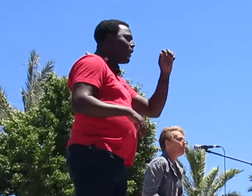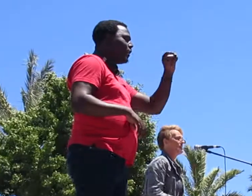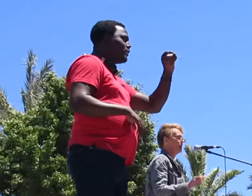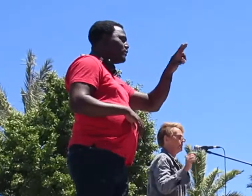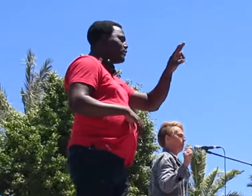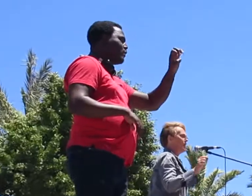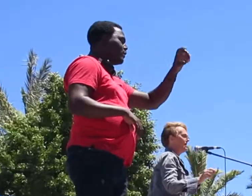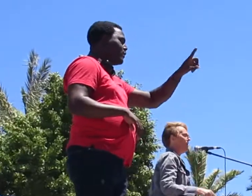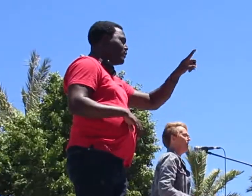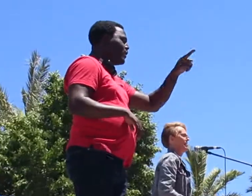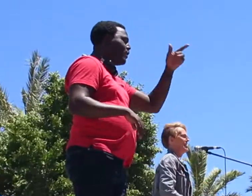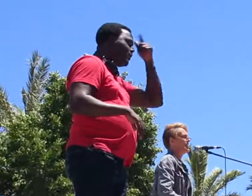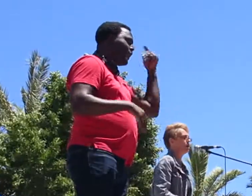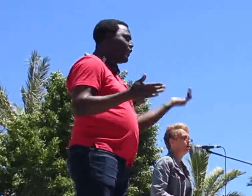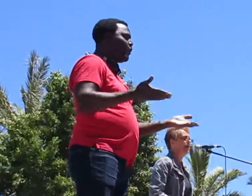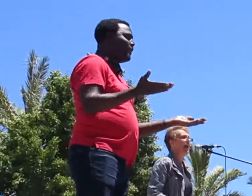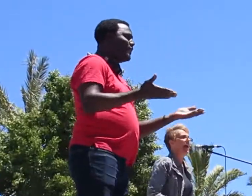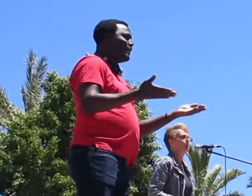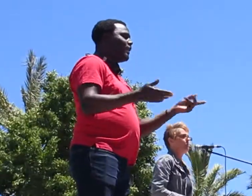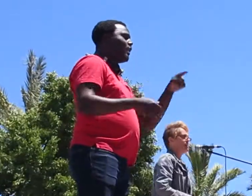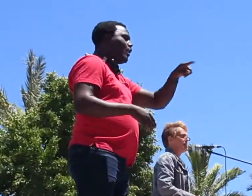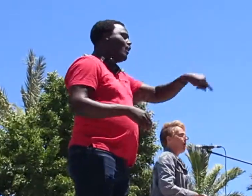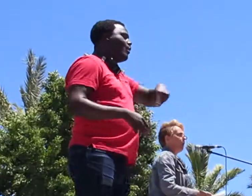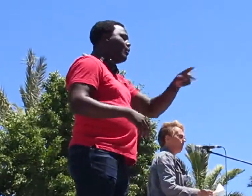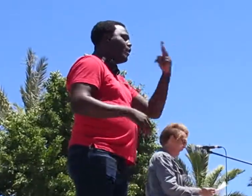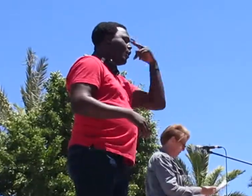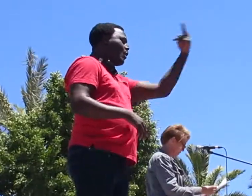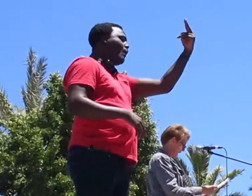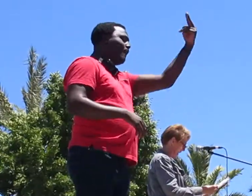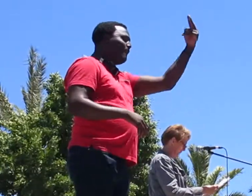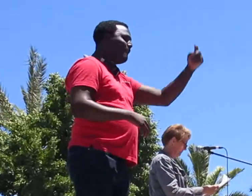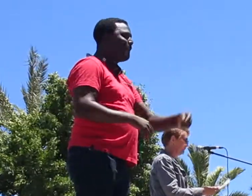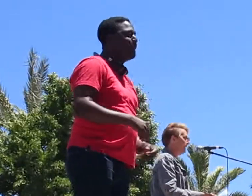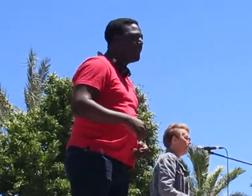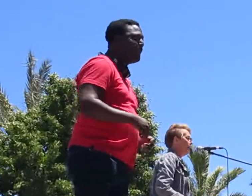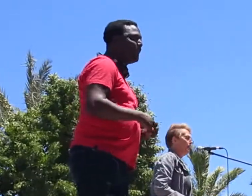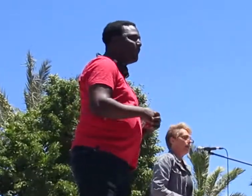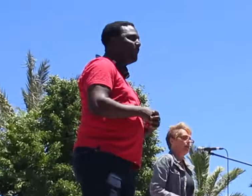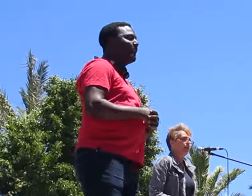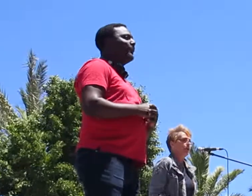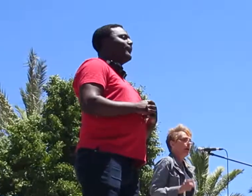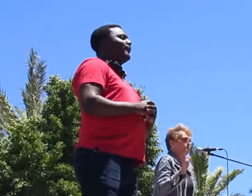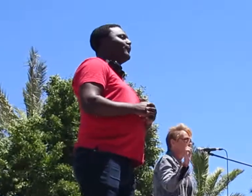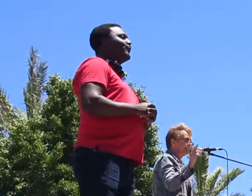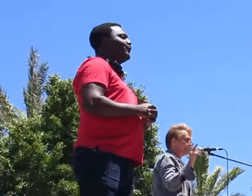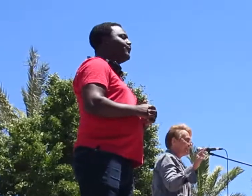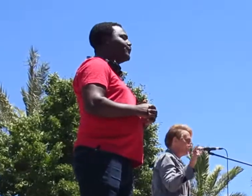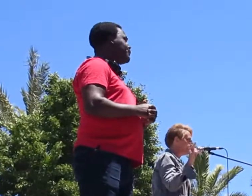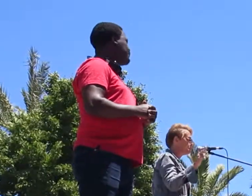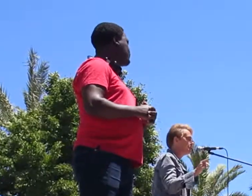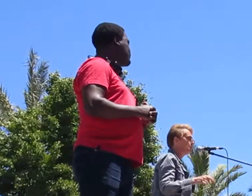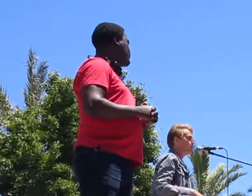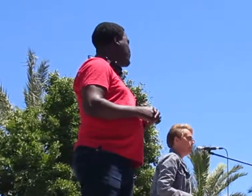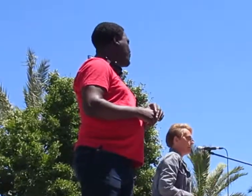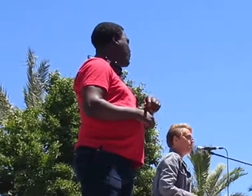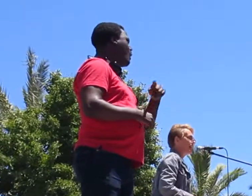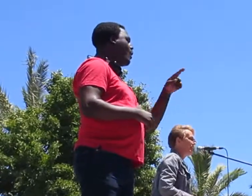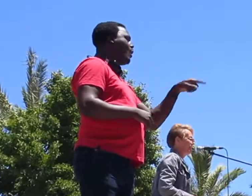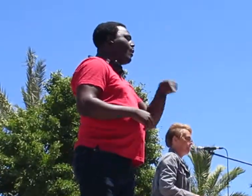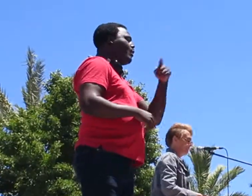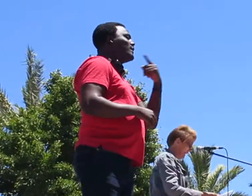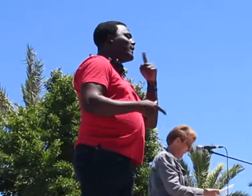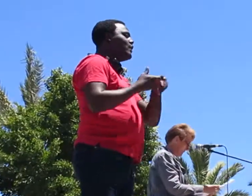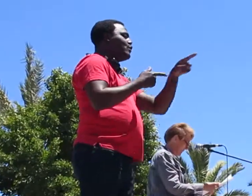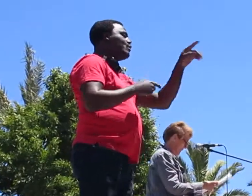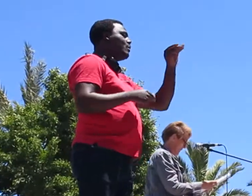succeed, because we are here and we are watching. We say to you,